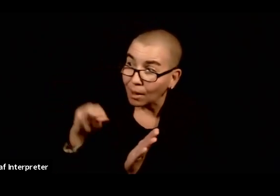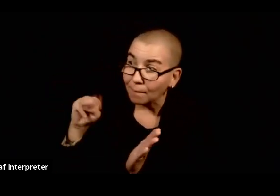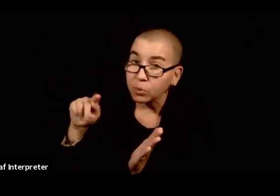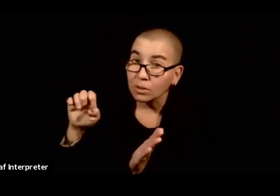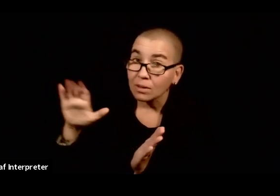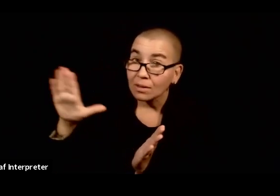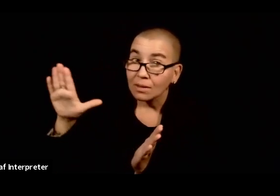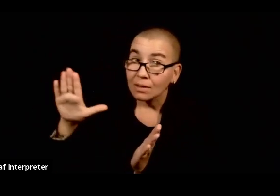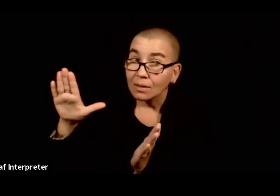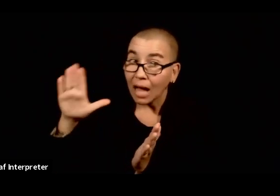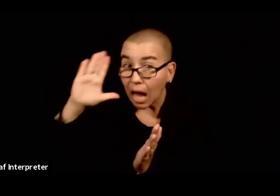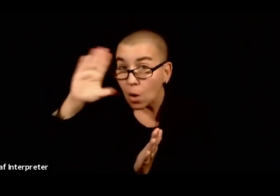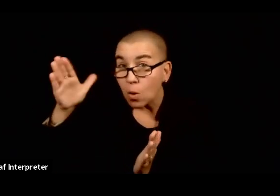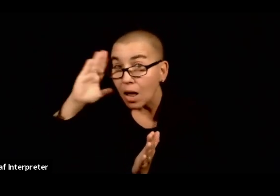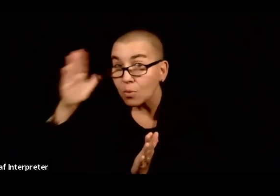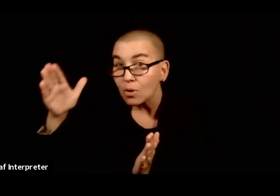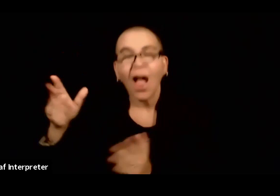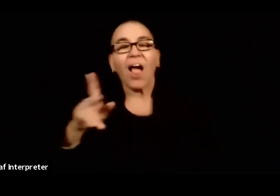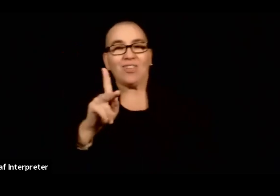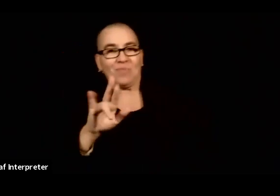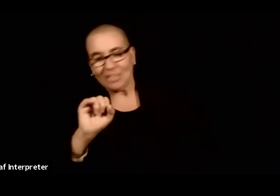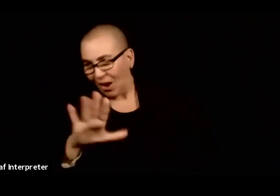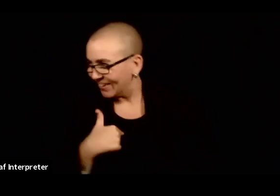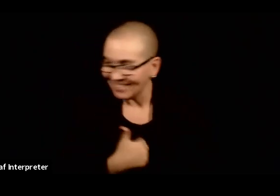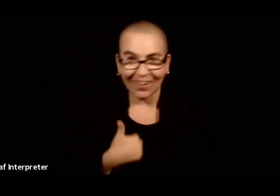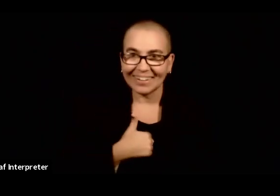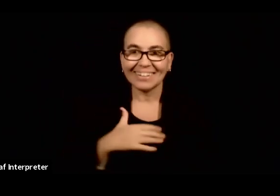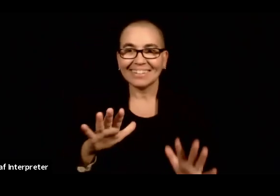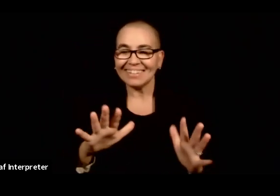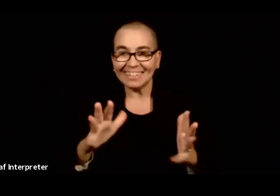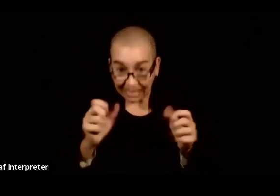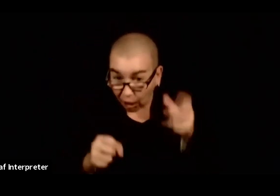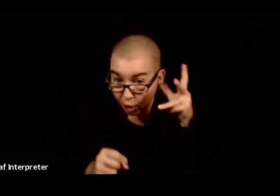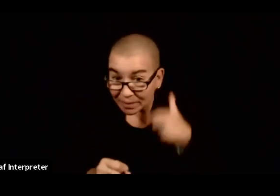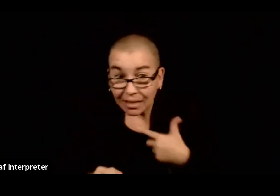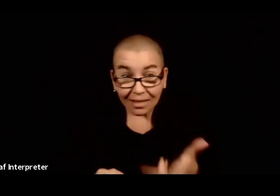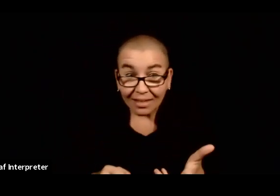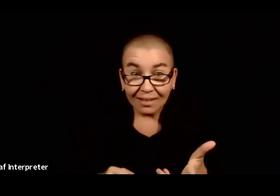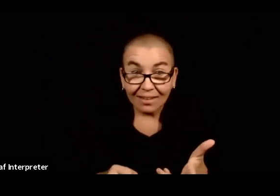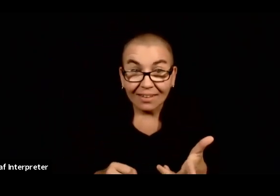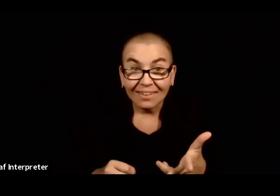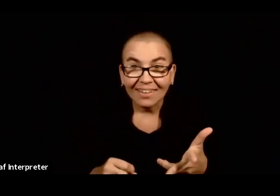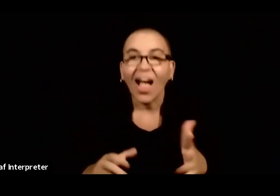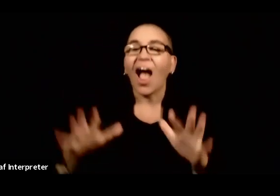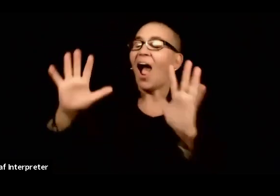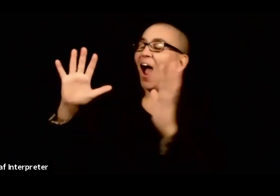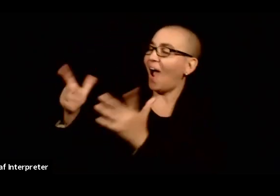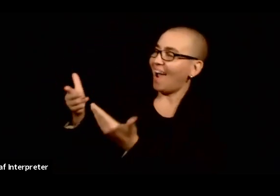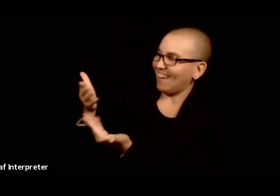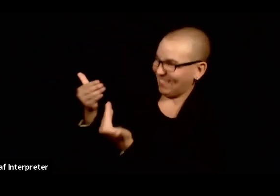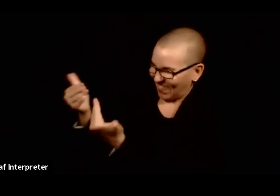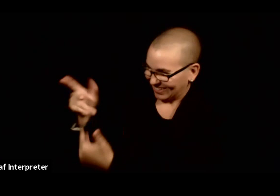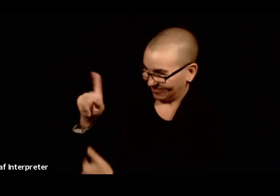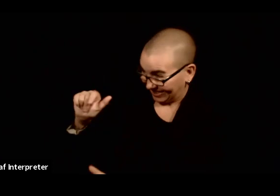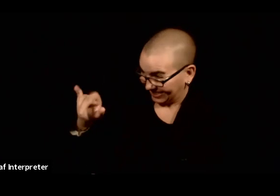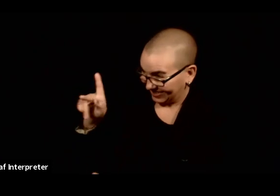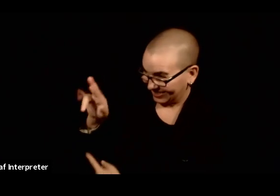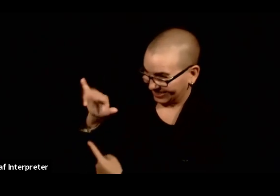Sorry about that. Am I there now? Yes, you are. Thanks. Okay. Thank you. Sorry. Yeah, I don't